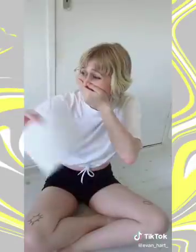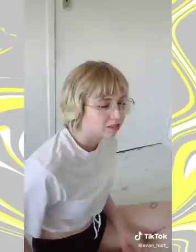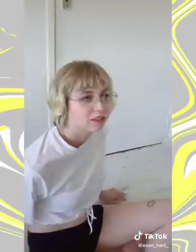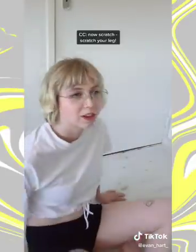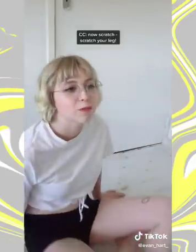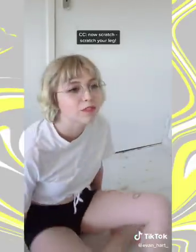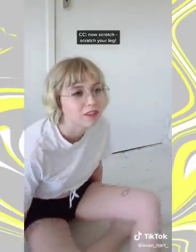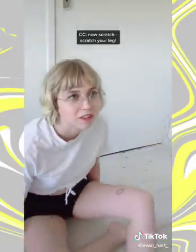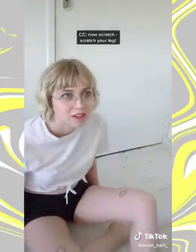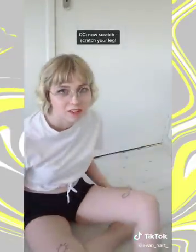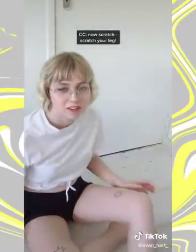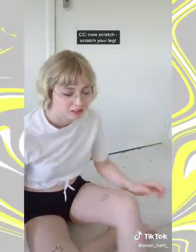No, scratch your leg.